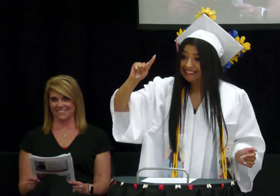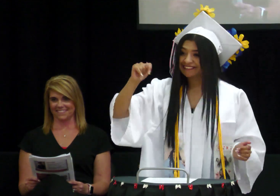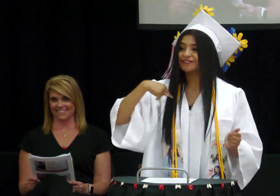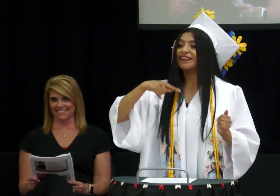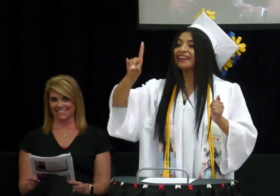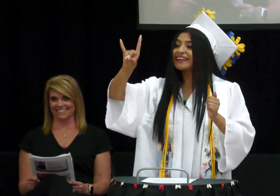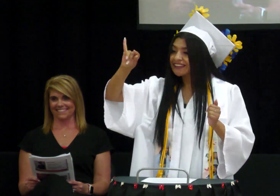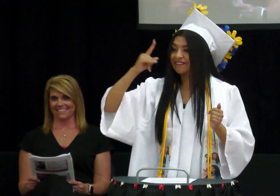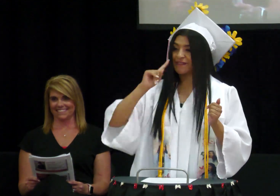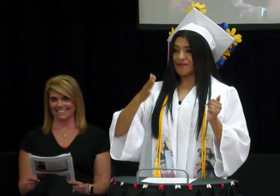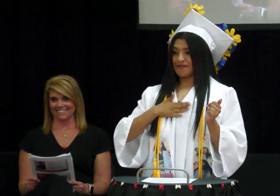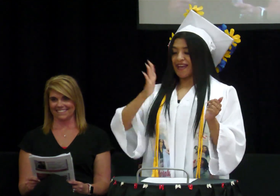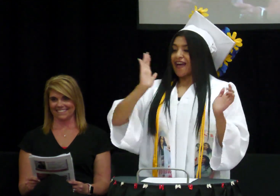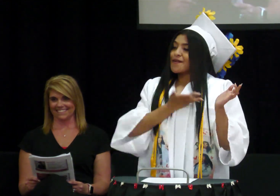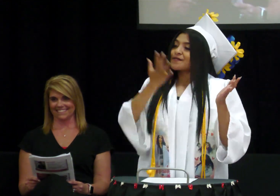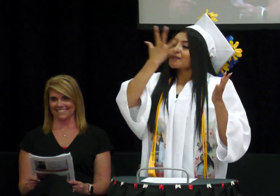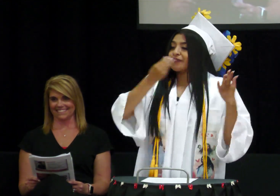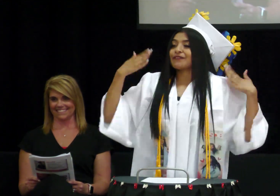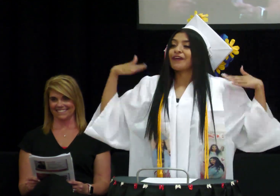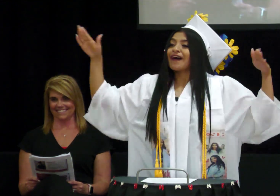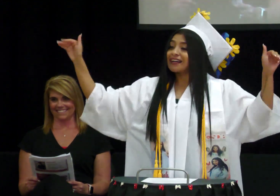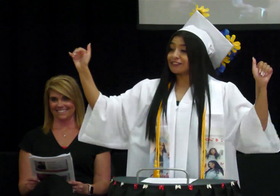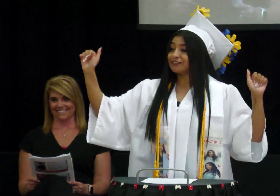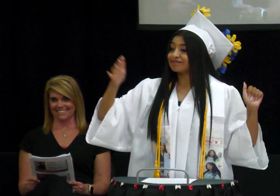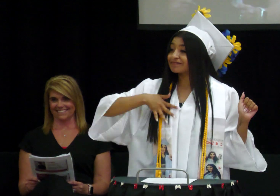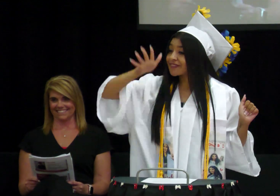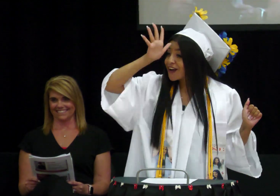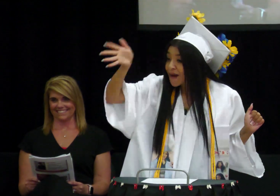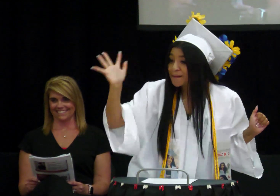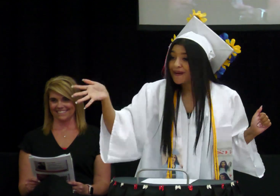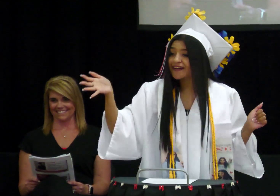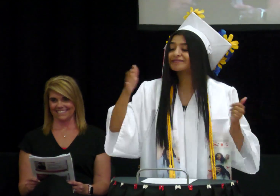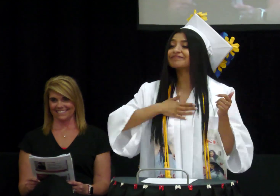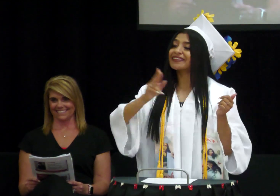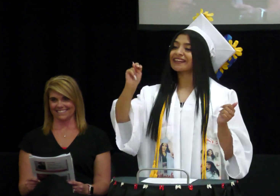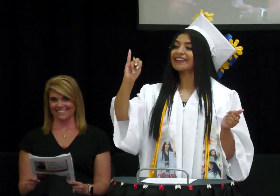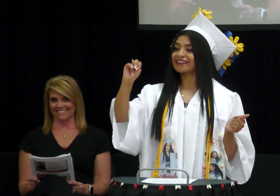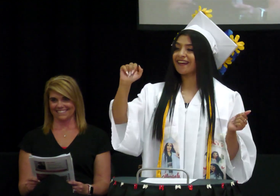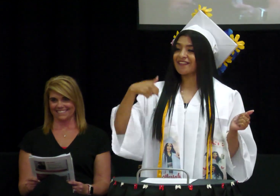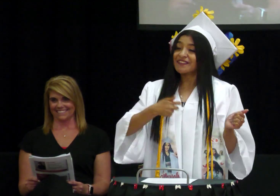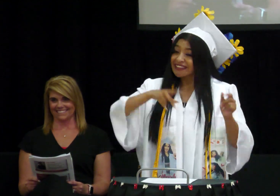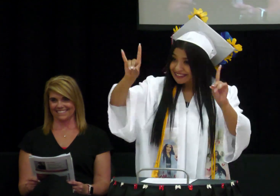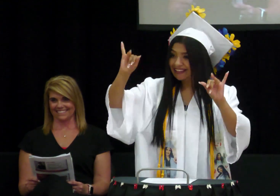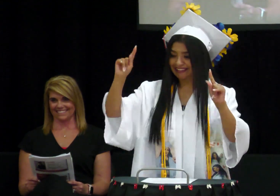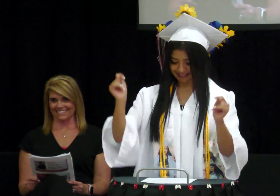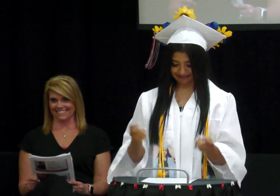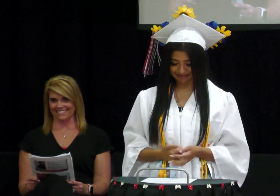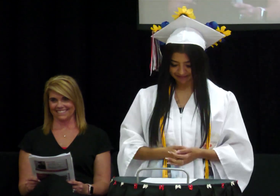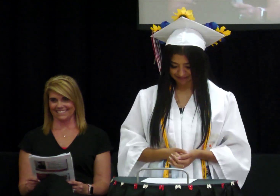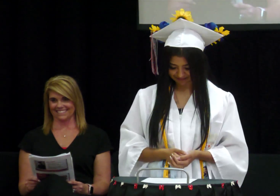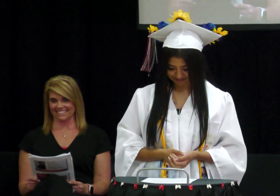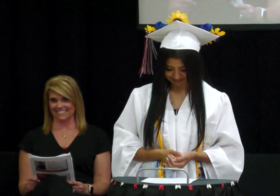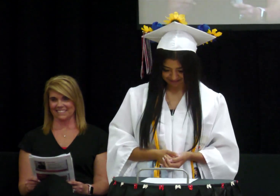do. And we did it for my beautiful guardian angels, Grandpa and Nina. We did it.